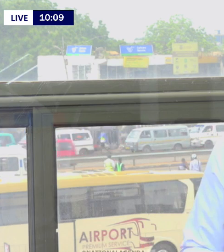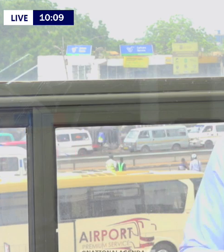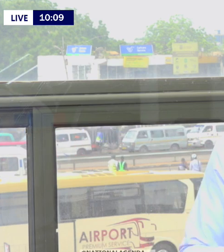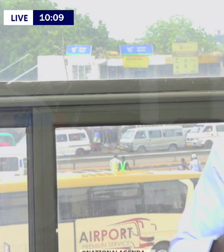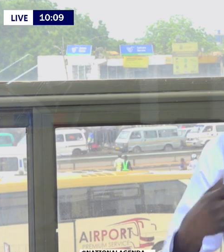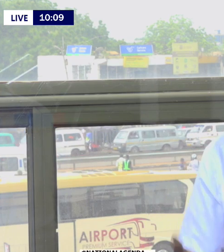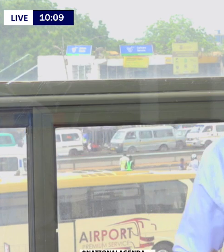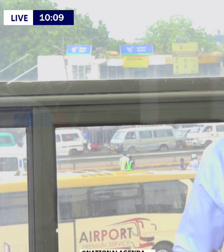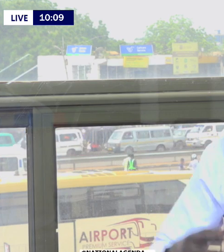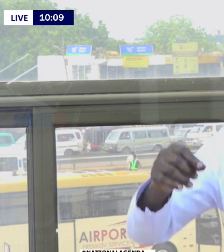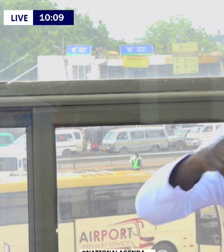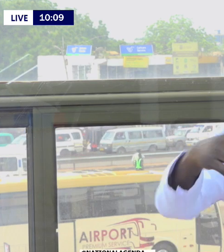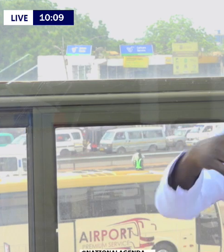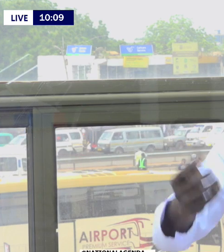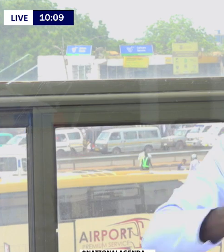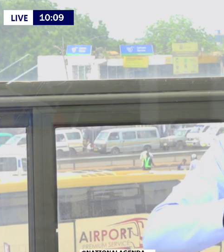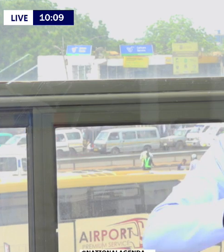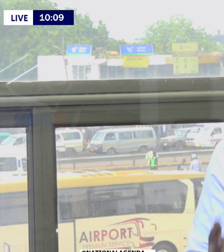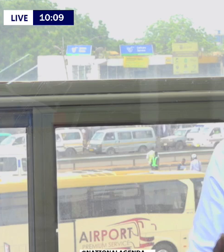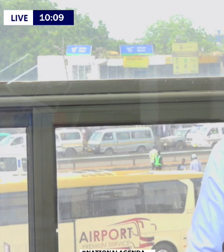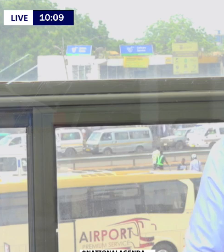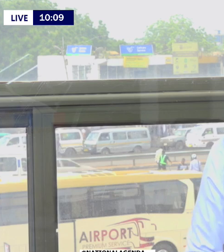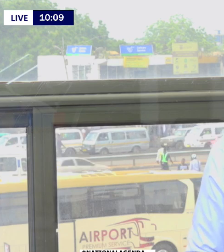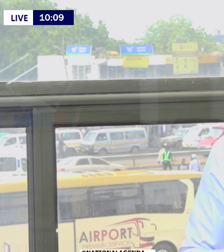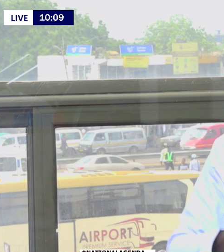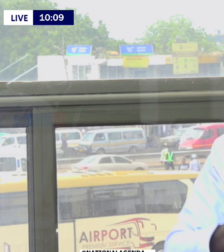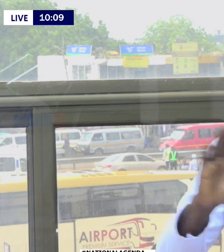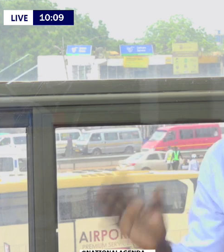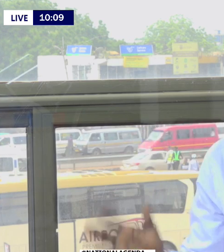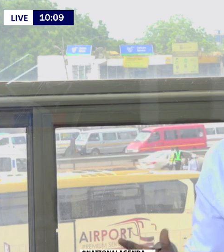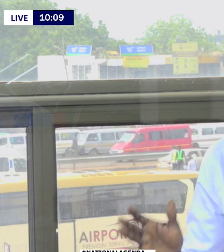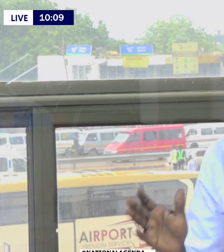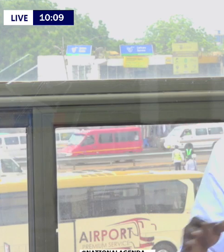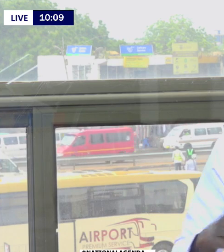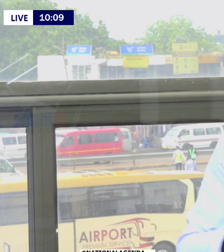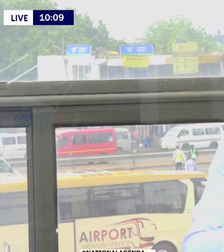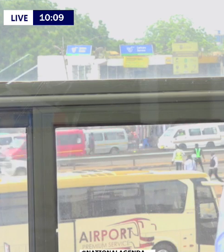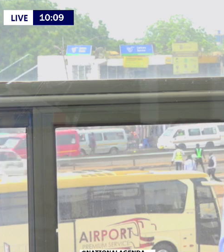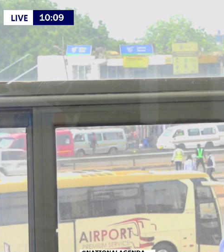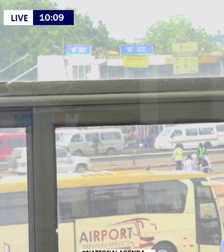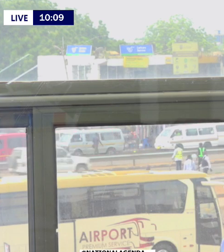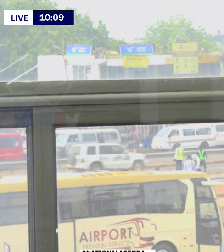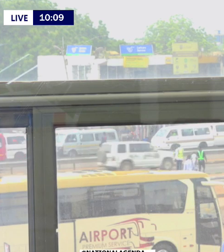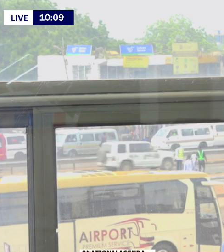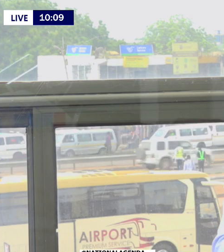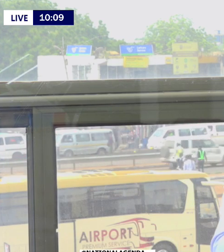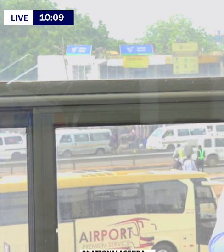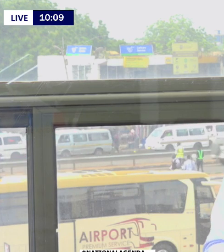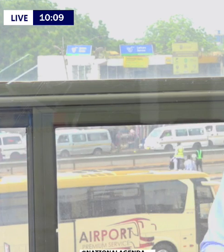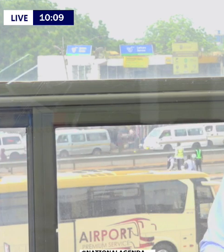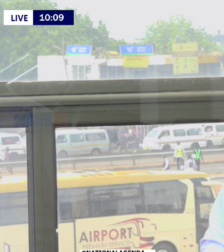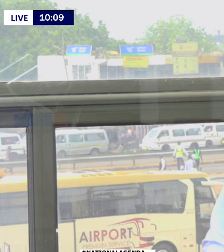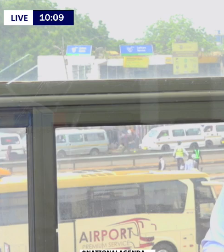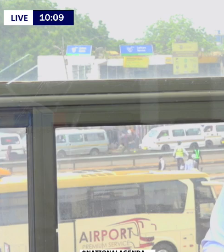hu say we drew 60% ye tro hu 60% ana me use nti wo mpe wo ho asem a na wo trust wo hand sanitizer